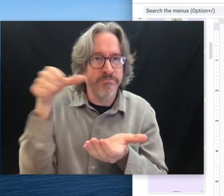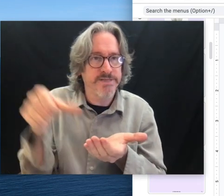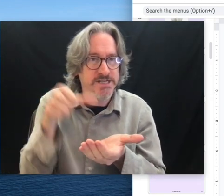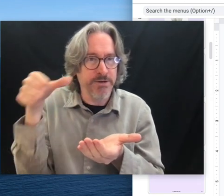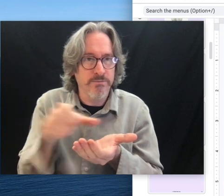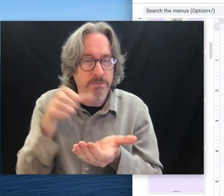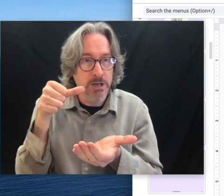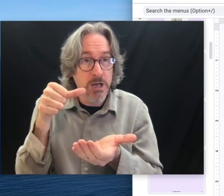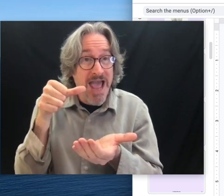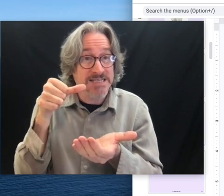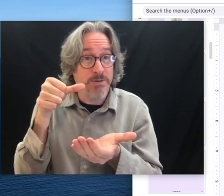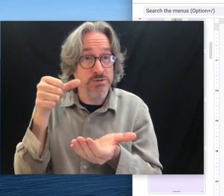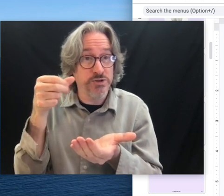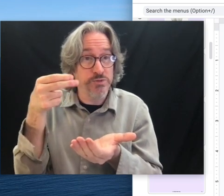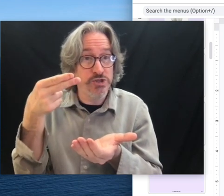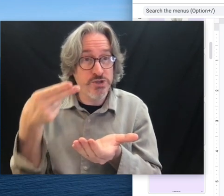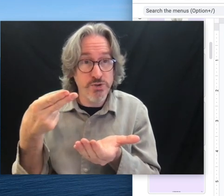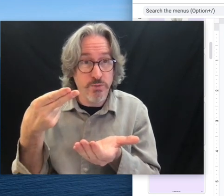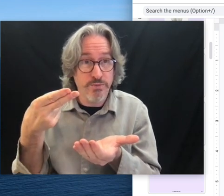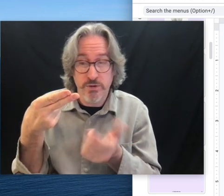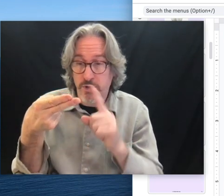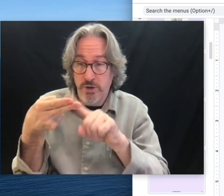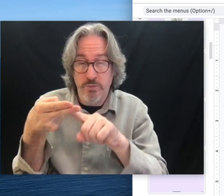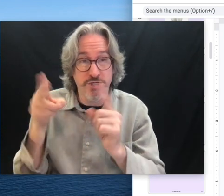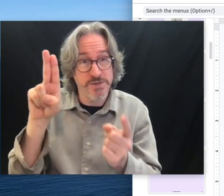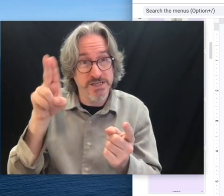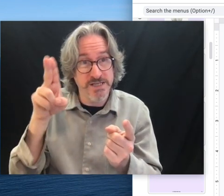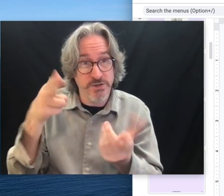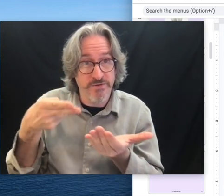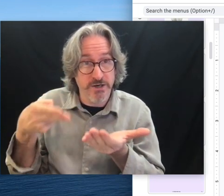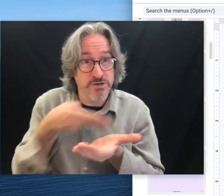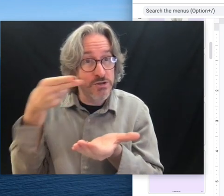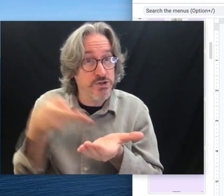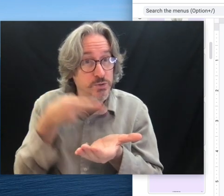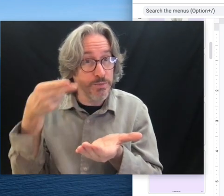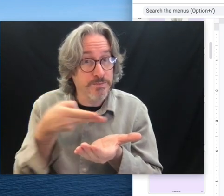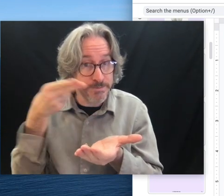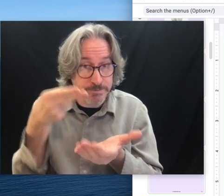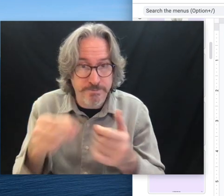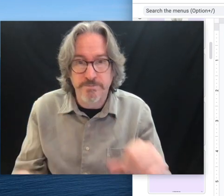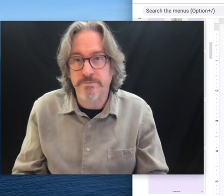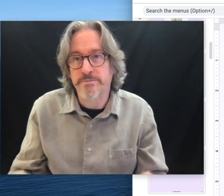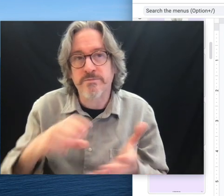spoon. Cereal. As opposed to soup, which uses these two fingers. Soup.